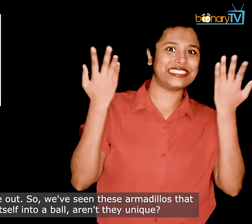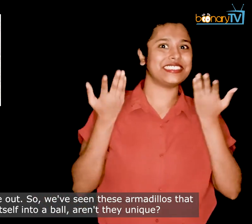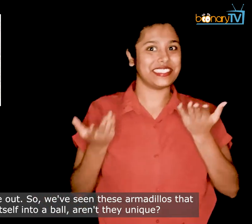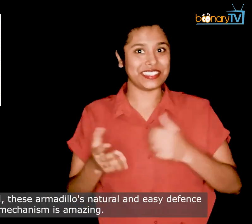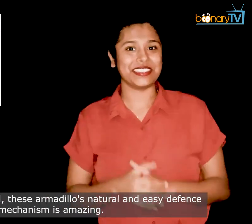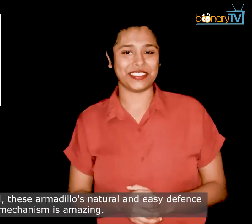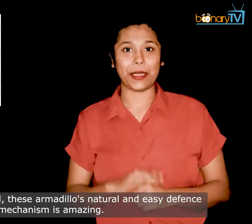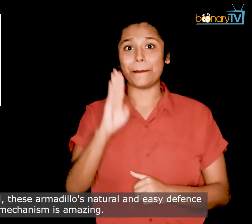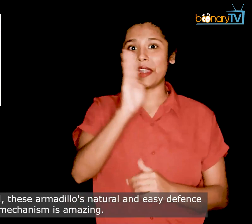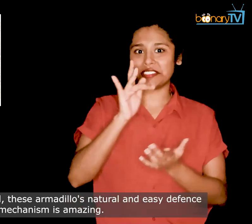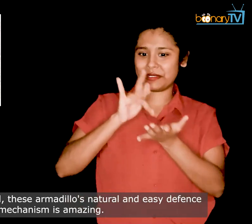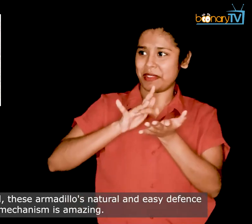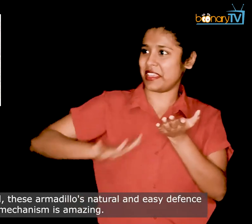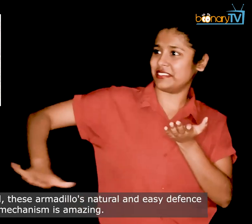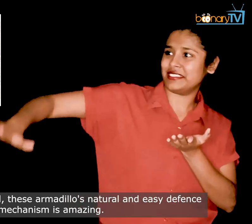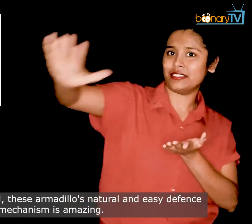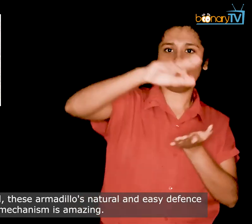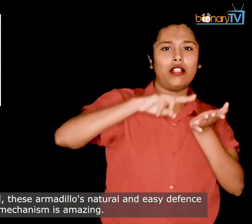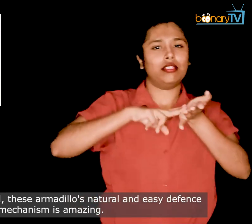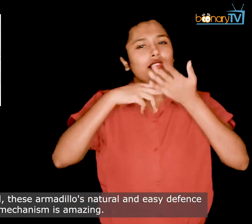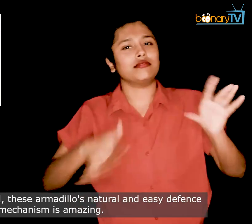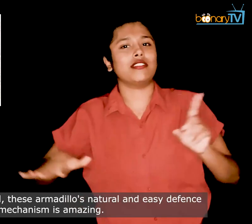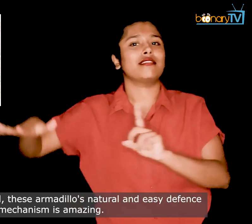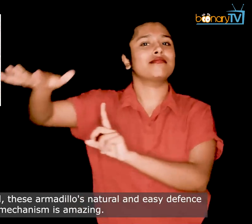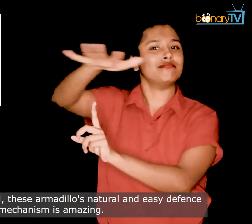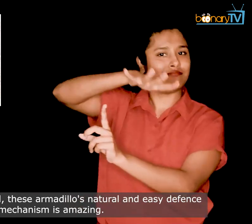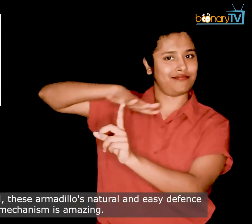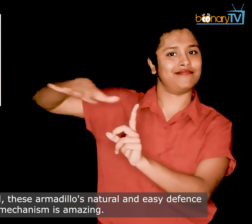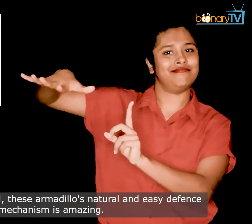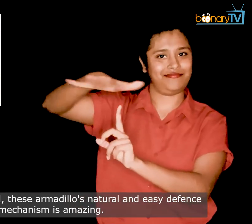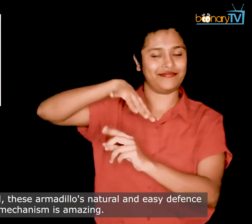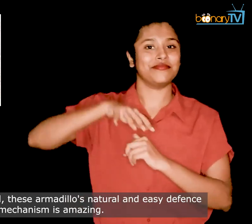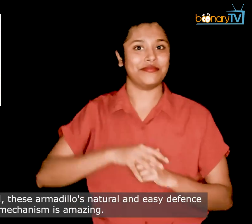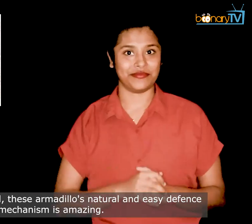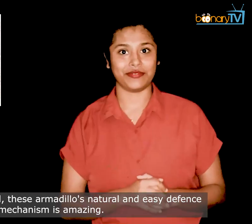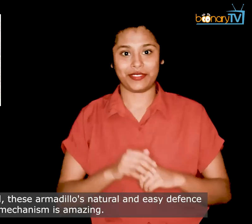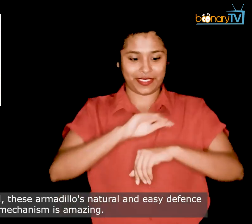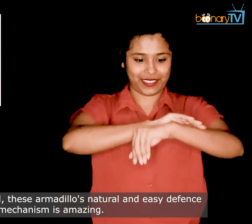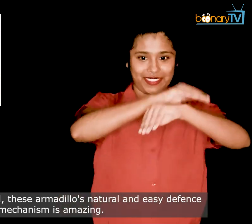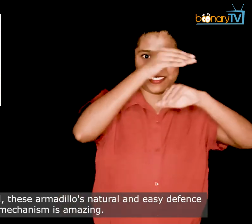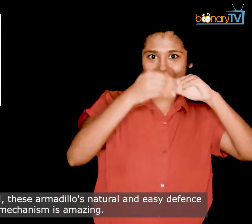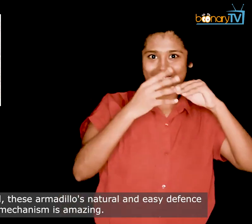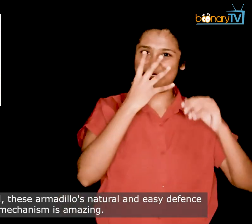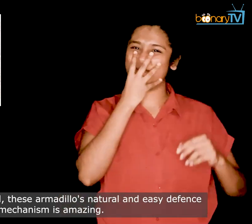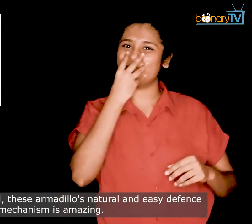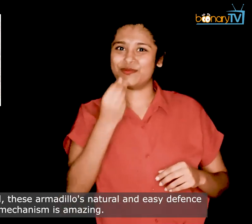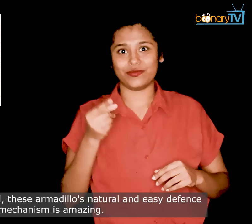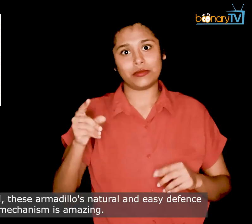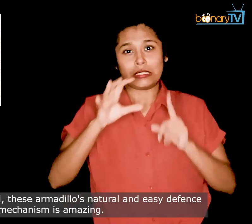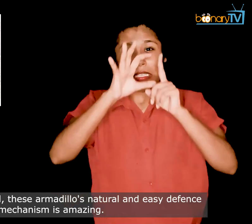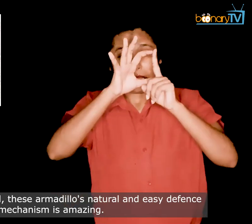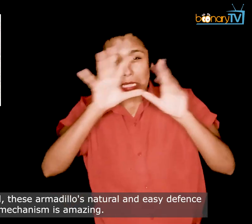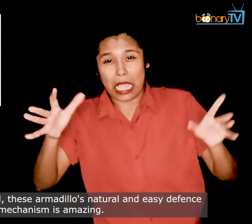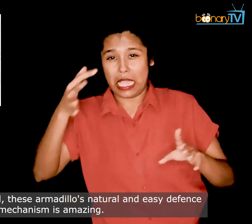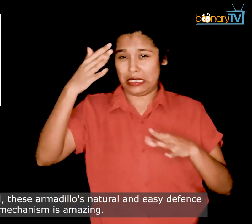Mostly found in Brazil, this armadillo's natural and easy defense mechanism is